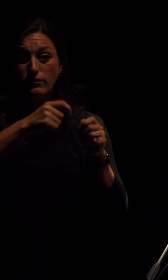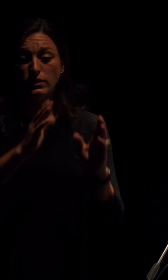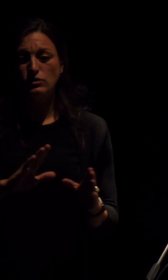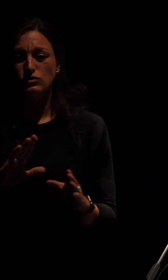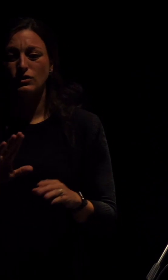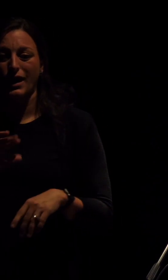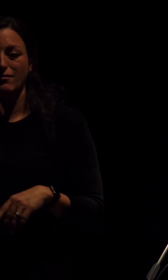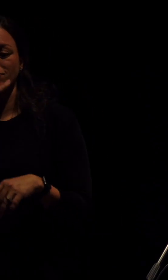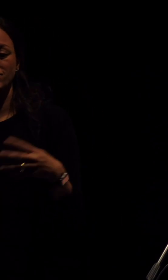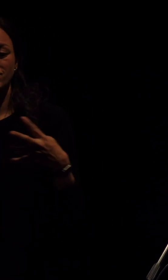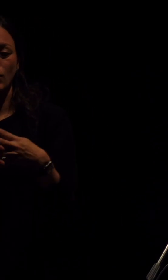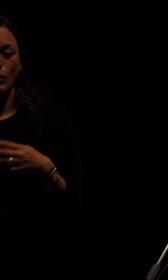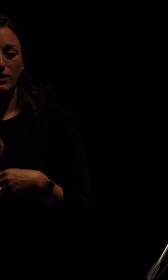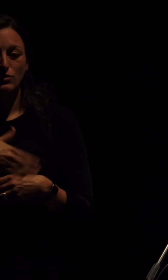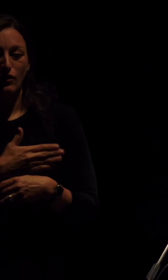areas.